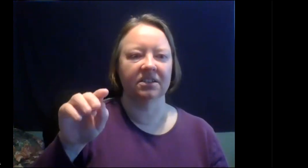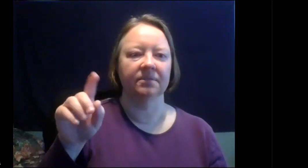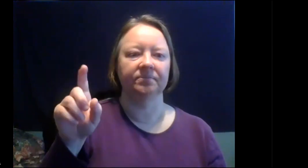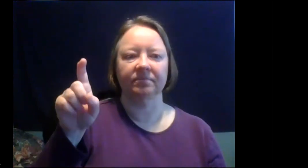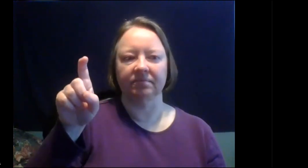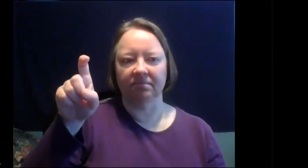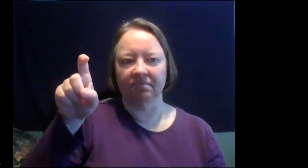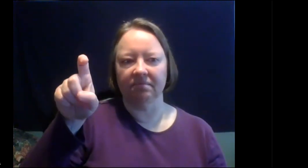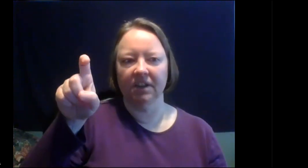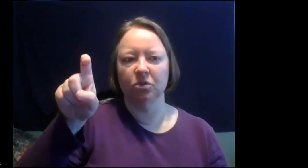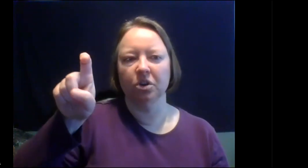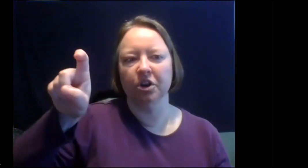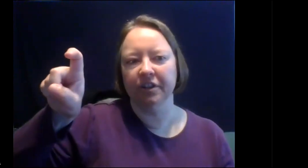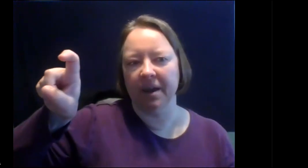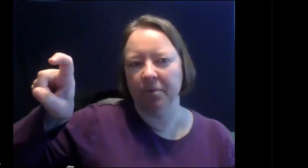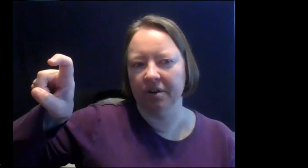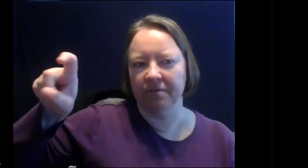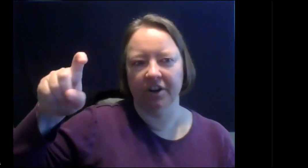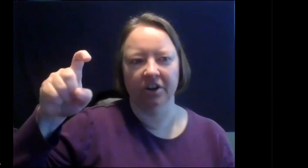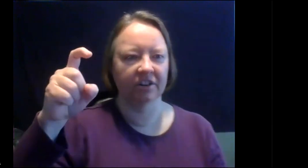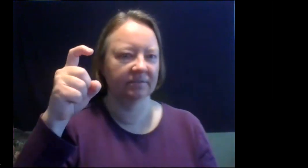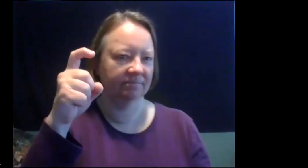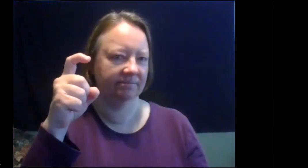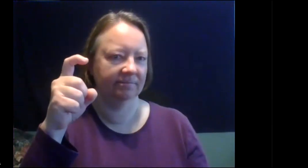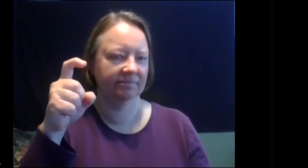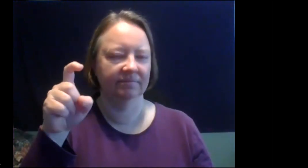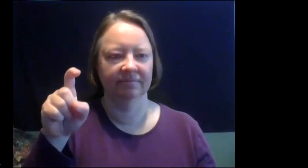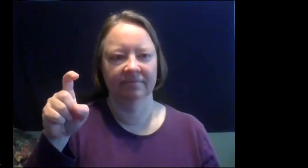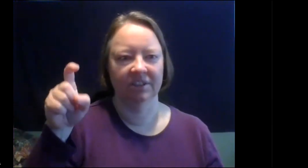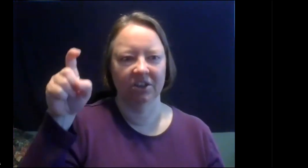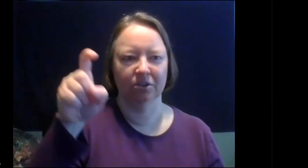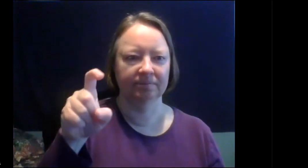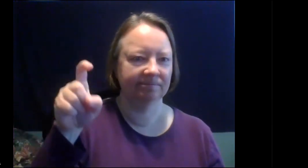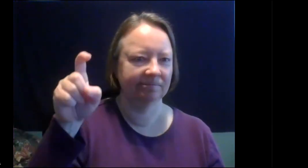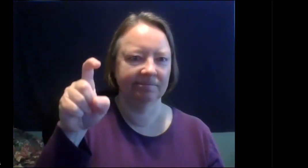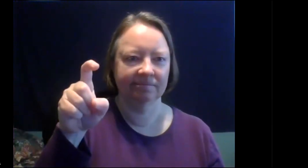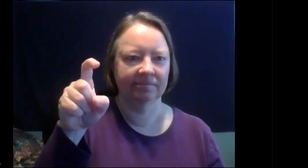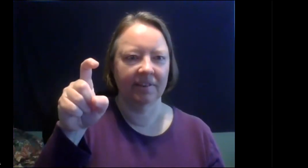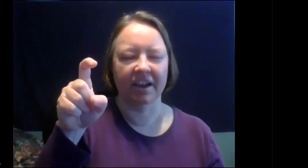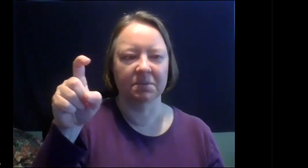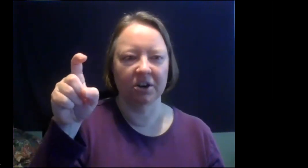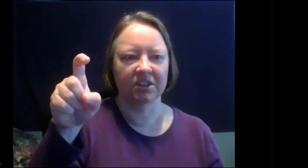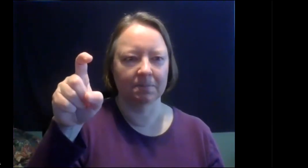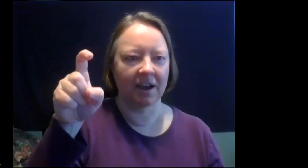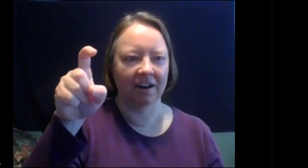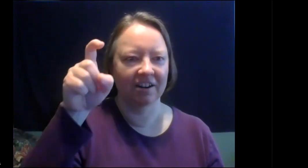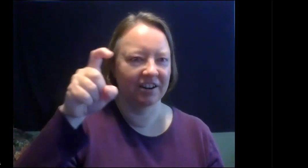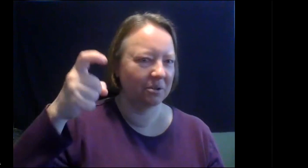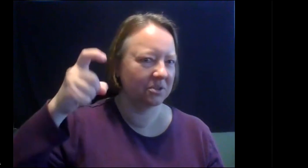X is you curl that pointer finger. So X marks the spot. Arg, it almost